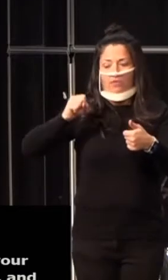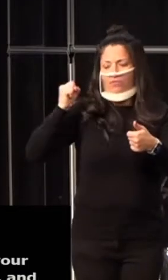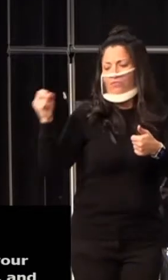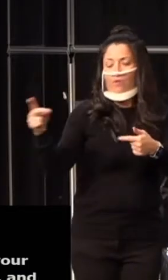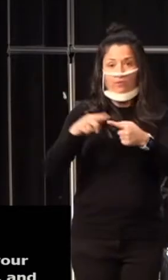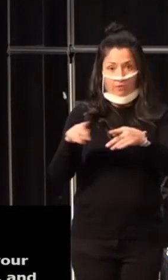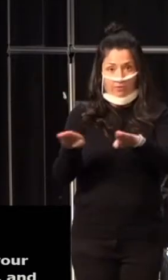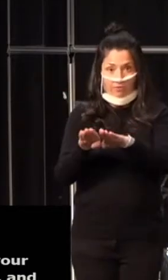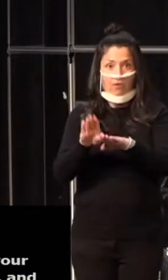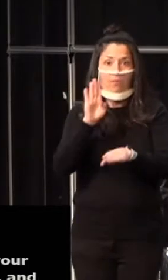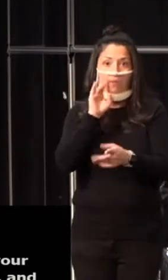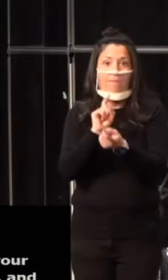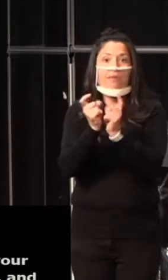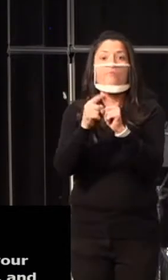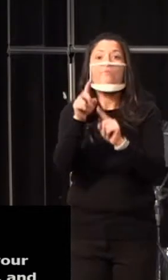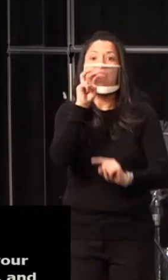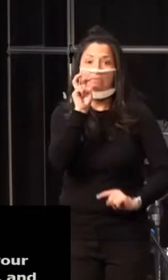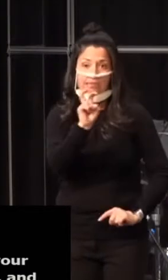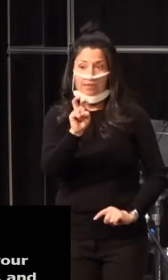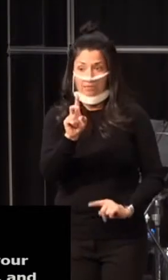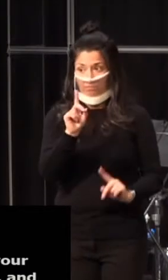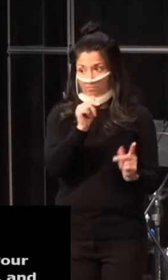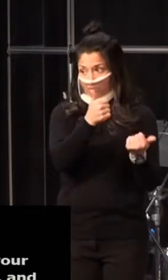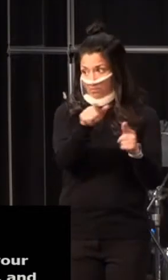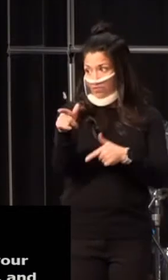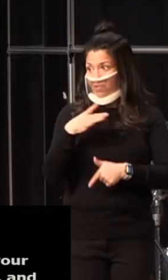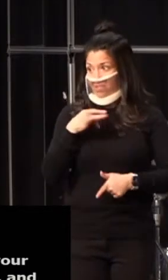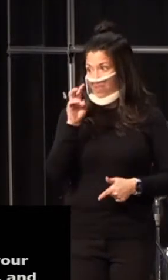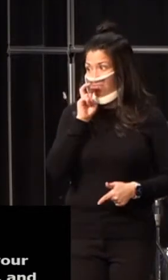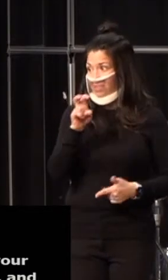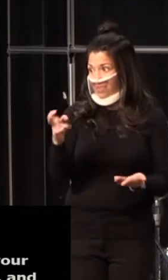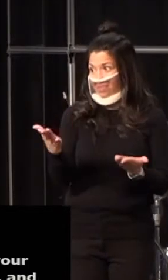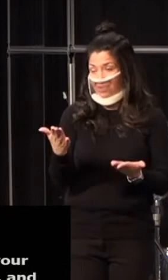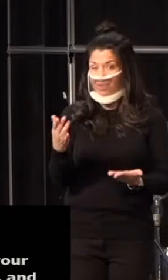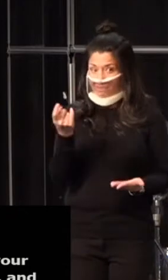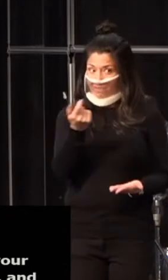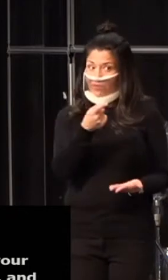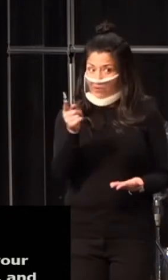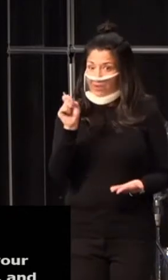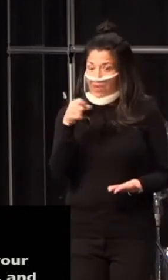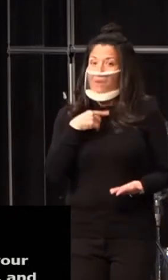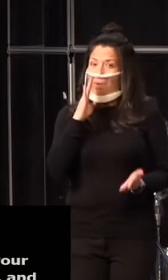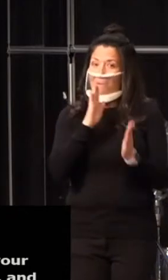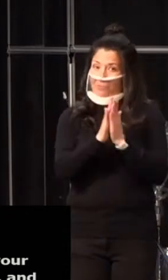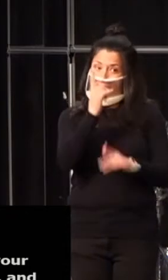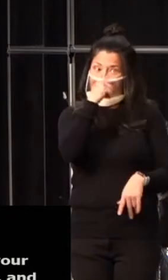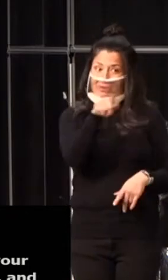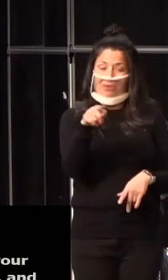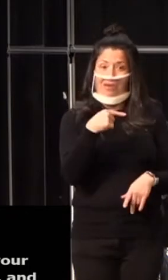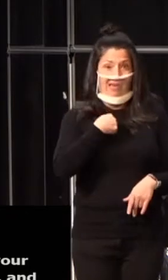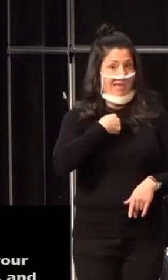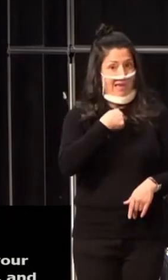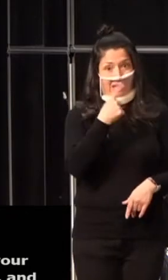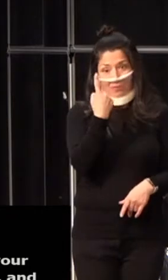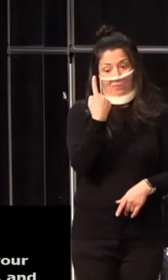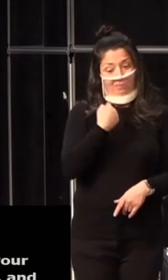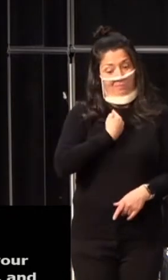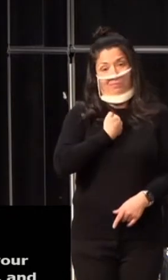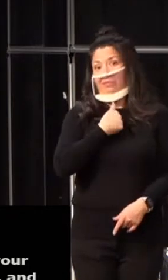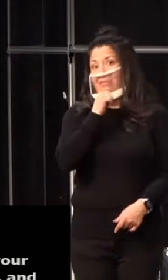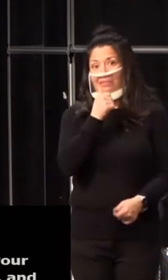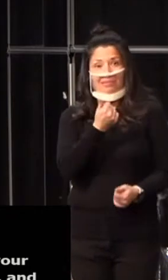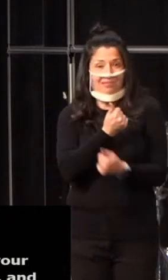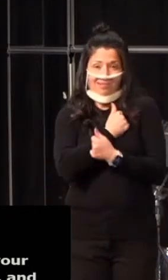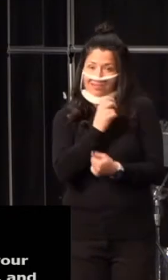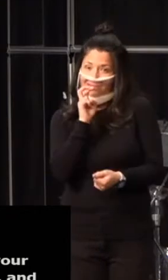like snakes here? Is there anybody? There's a few of you guys. I'll pray for you. I'm not one that loves snakes. I run away from them, kind of like Moses.